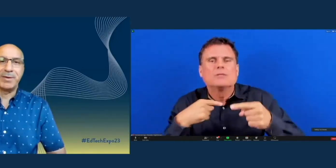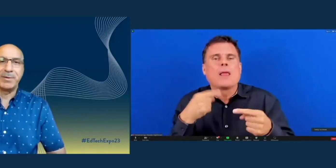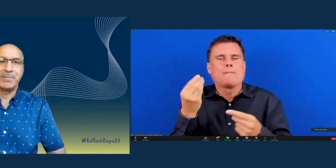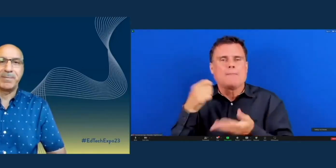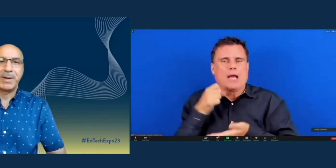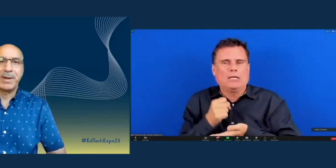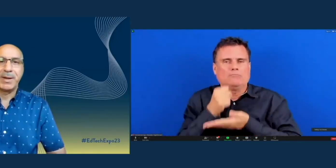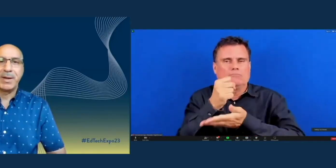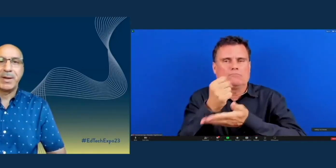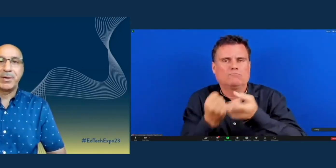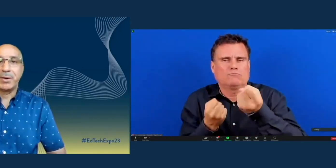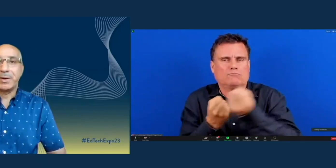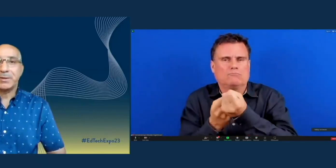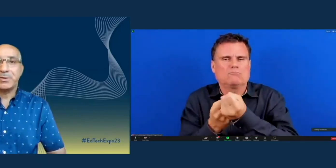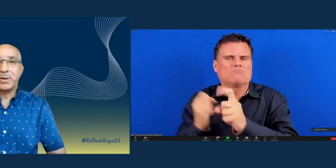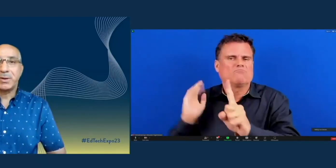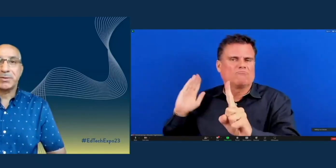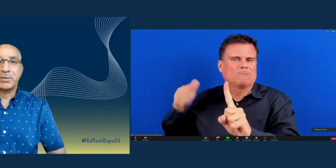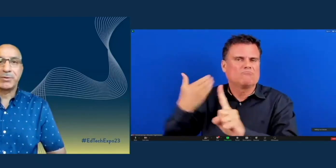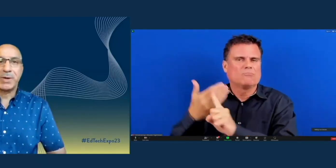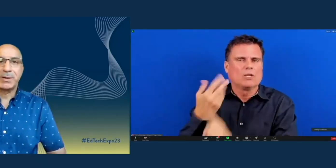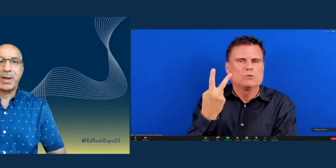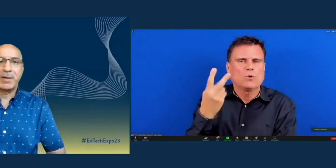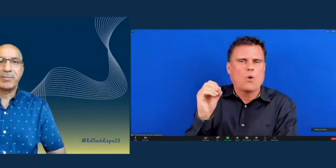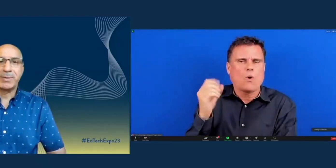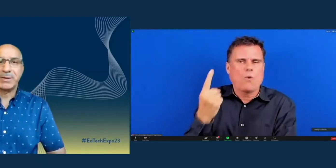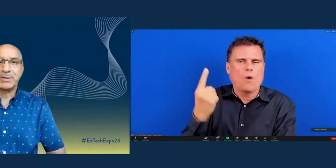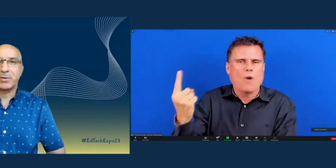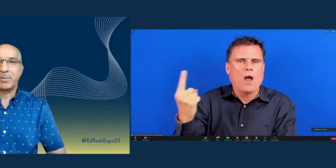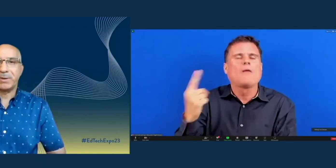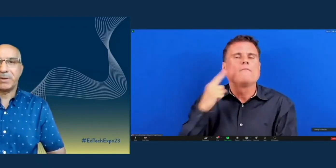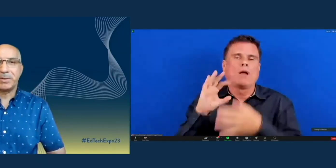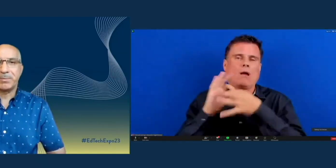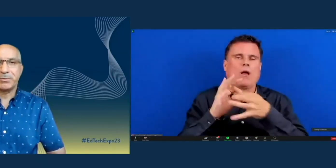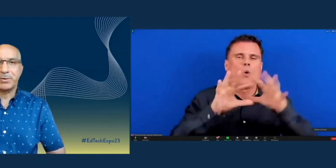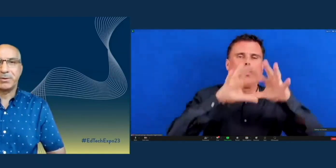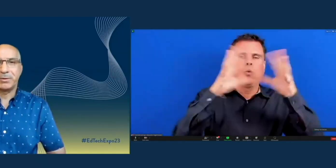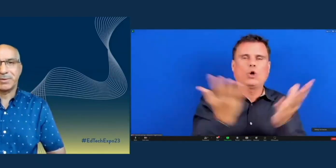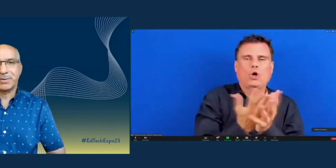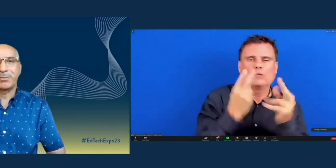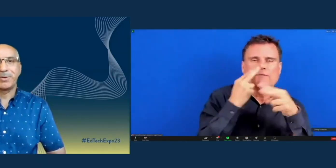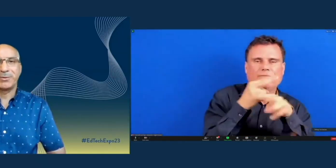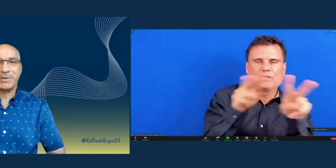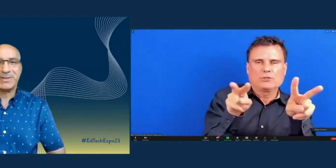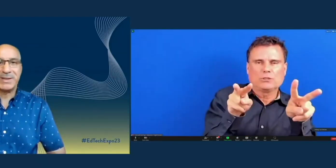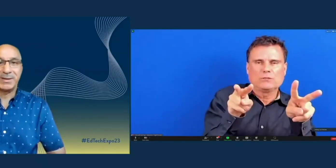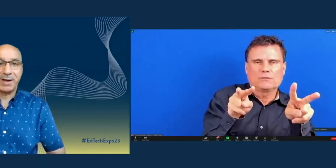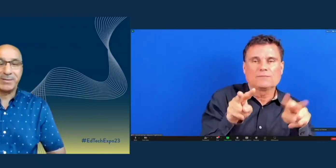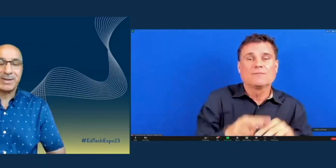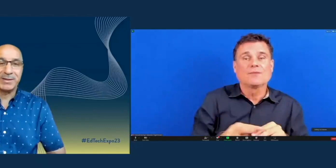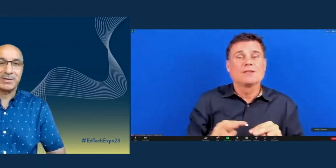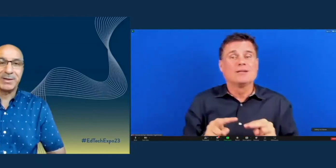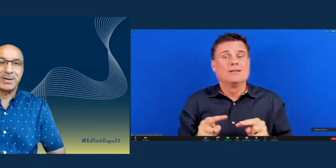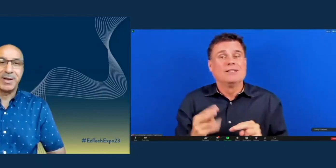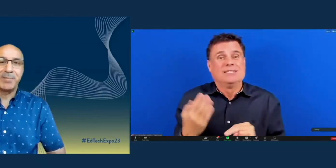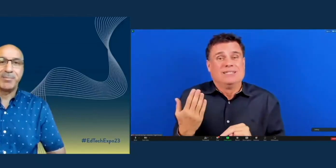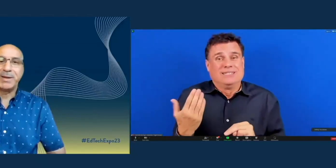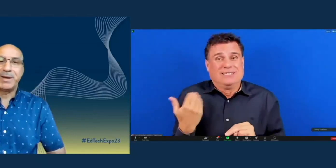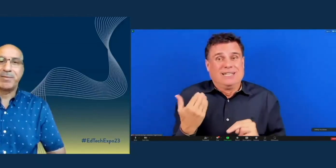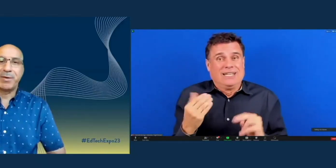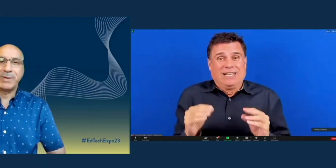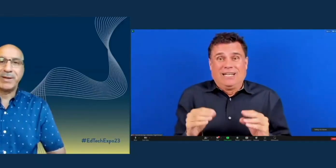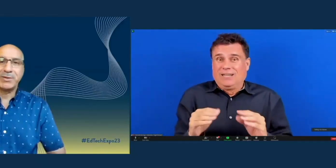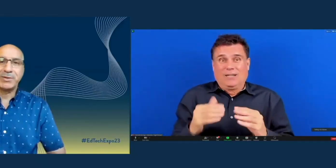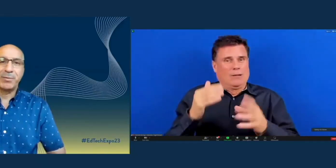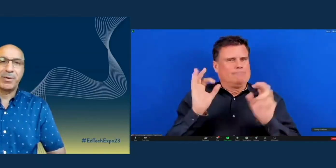2011. The earliest years of a child's life presents tremendous opportunity to support literacy and life skills, building